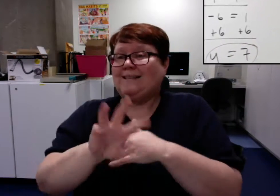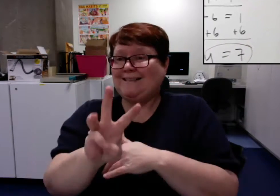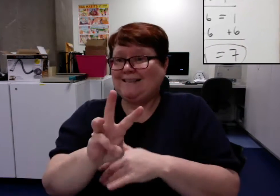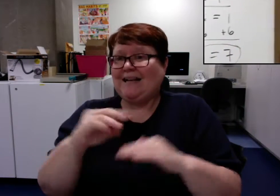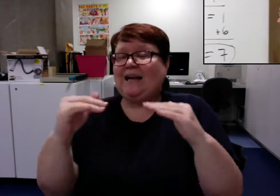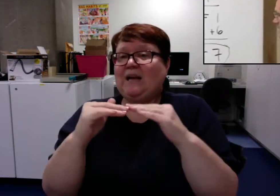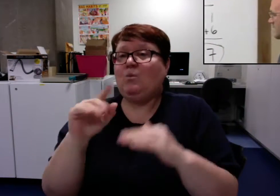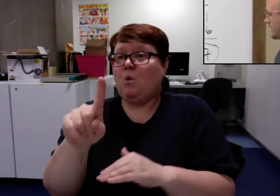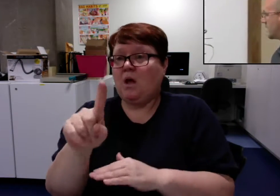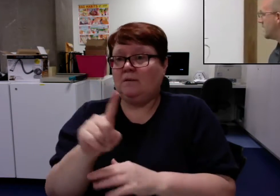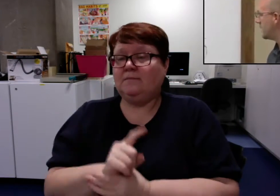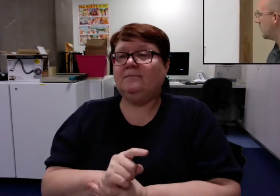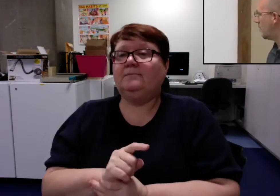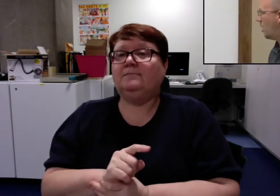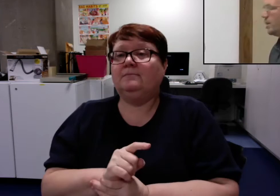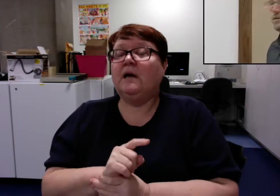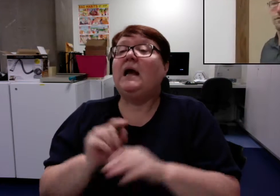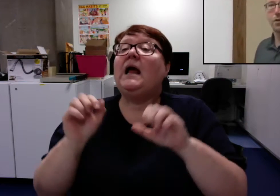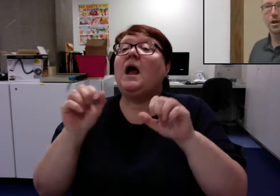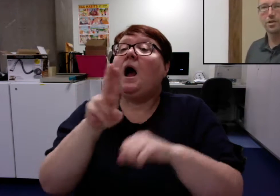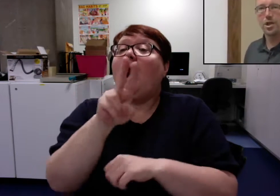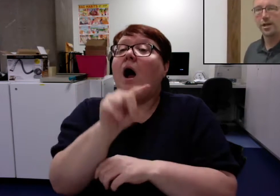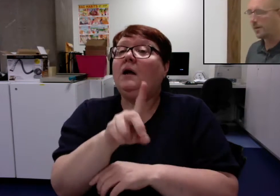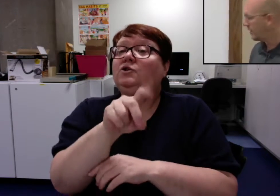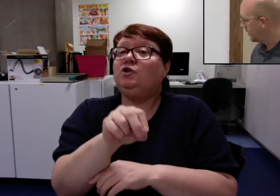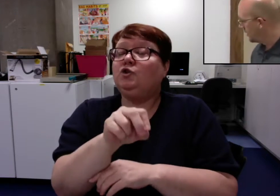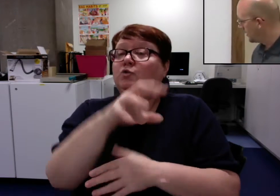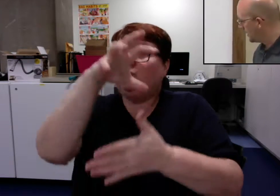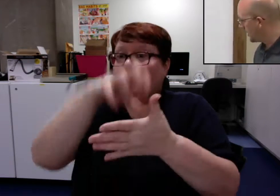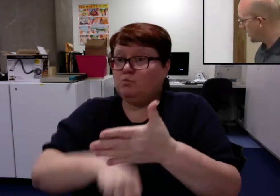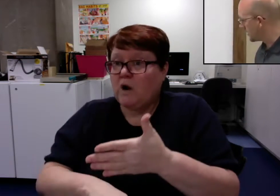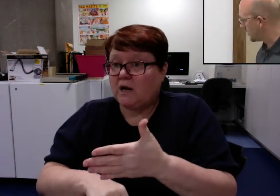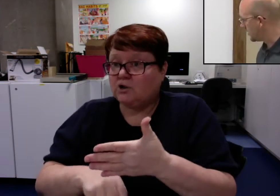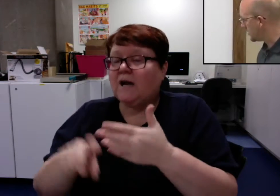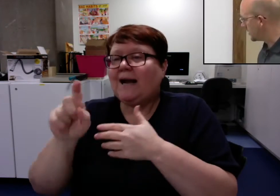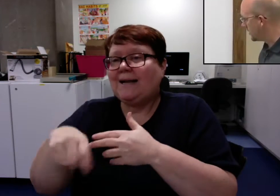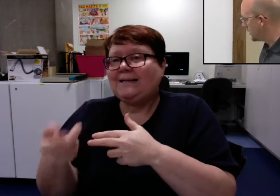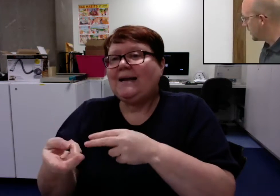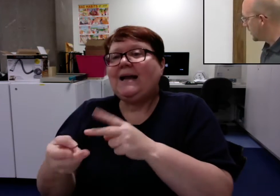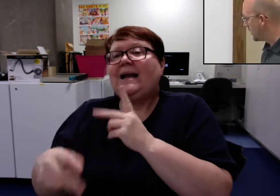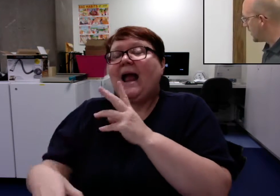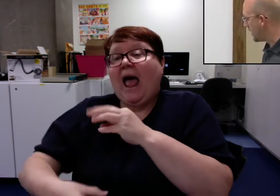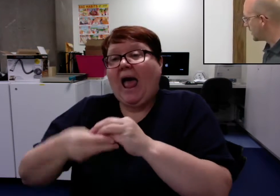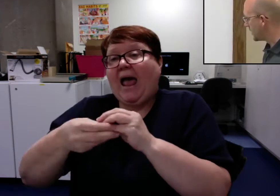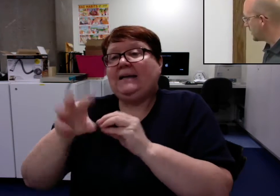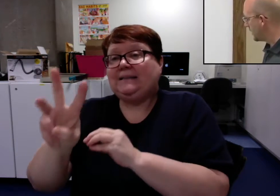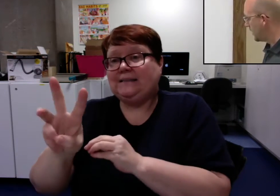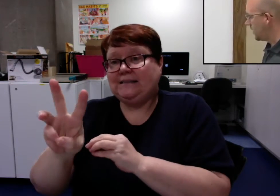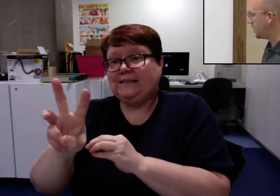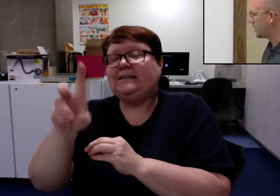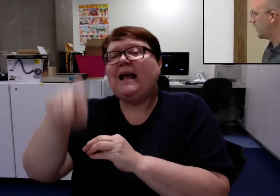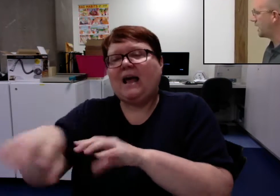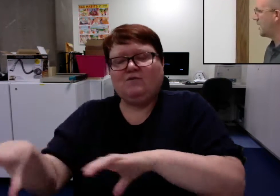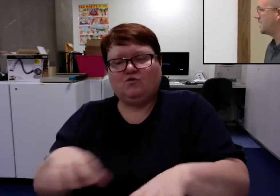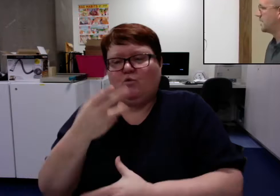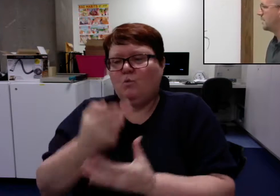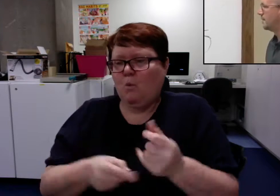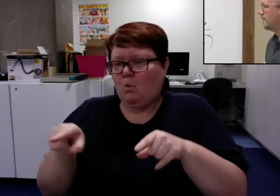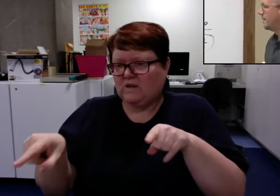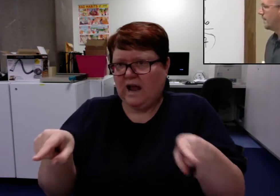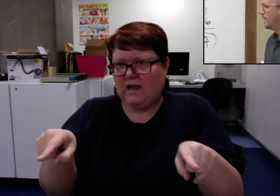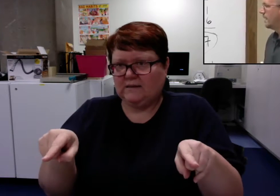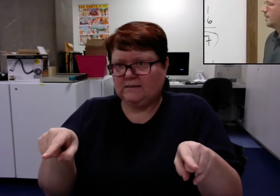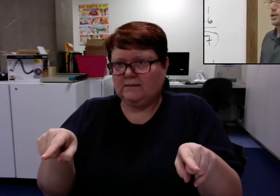Does 7 minus 6 equal 1 for our check? And the answer is yes, another correct